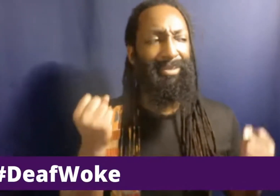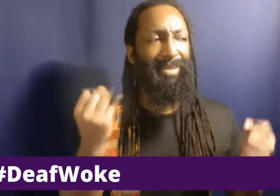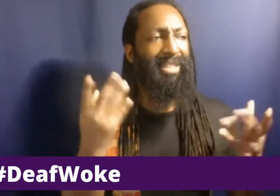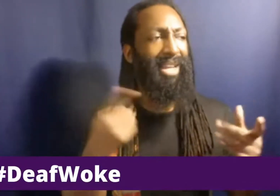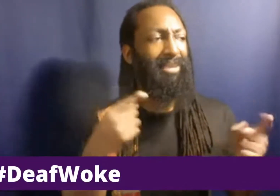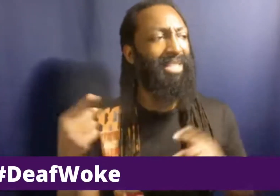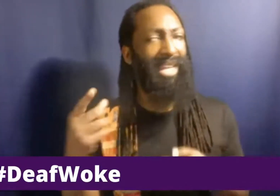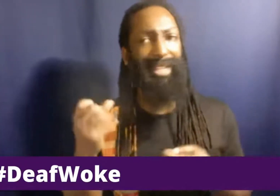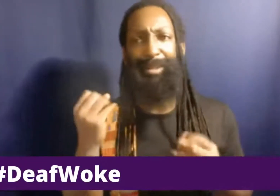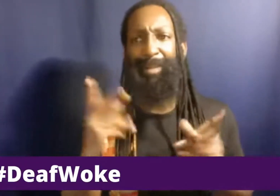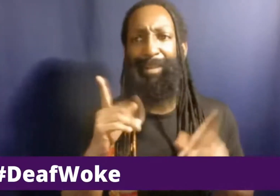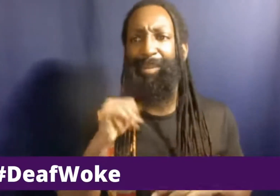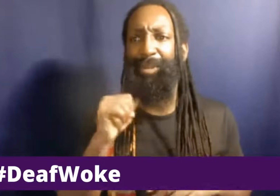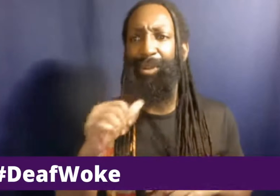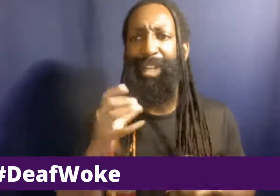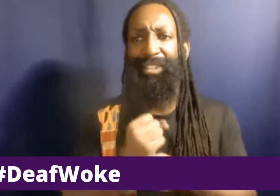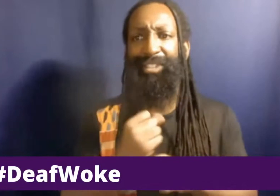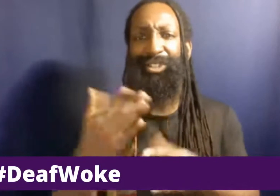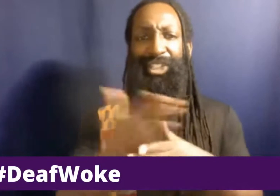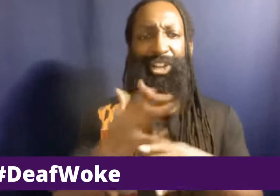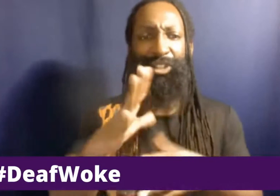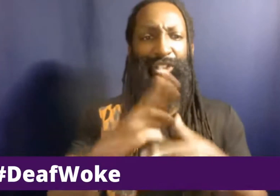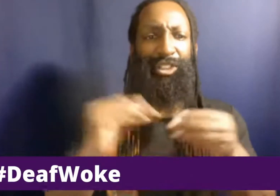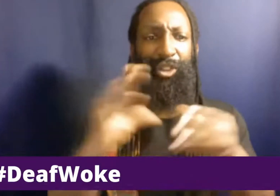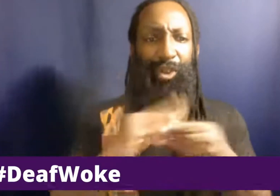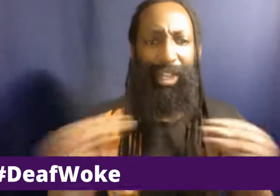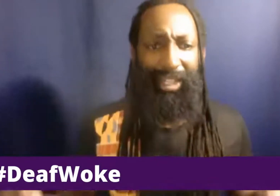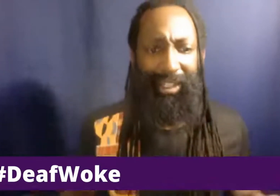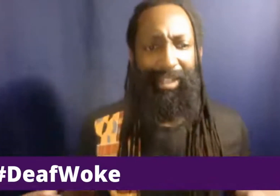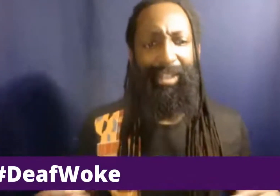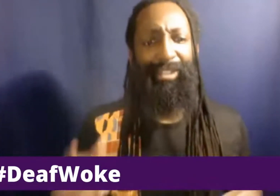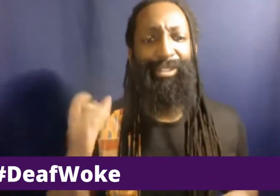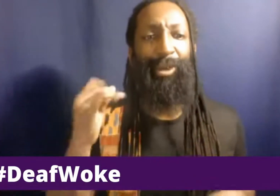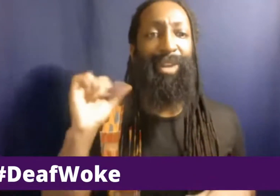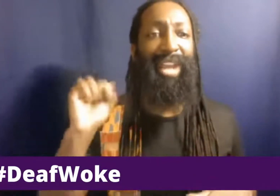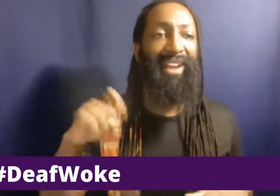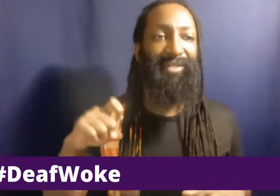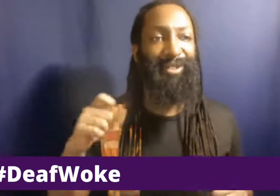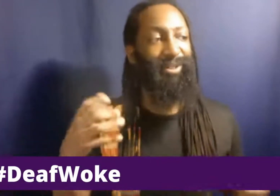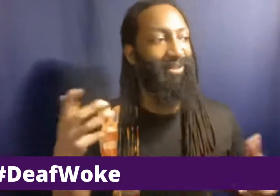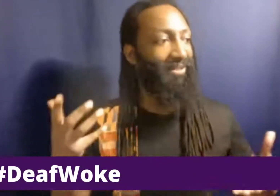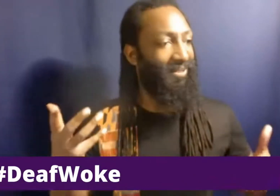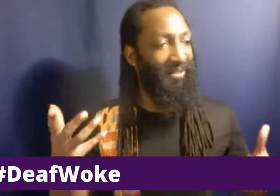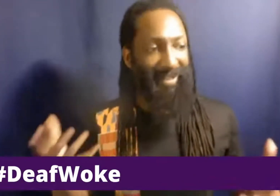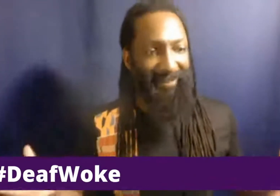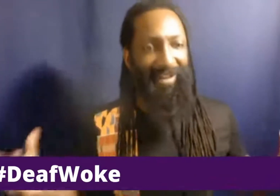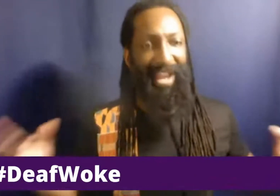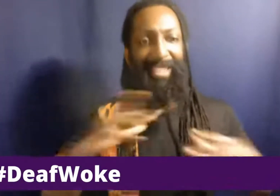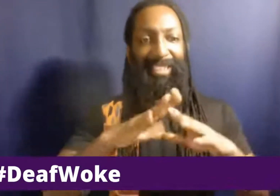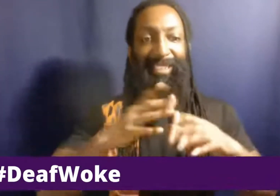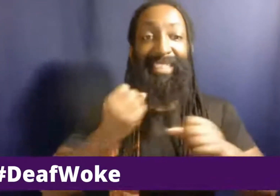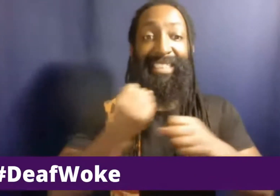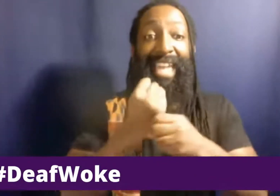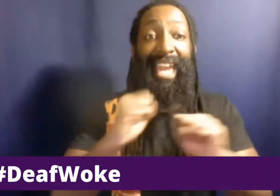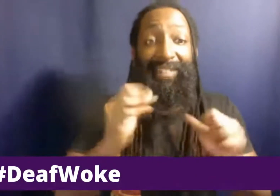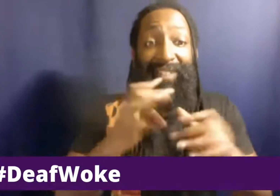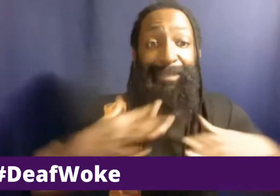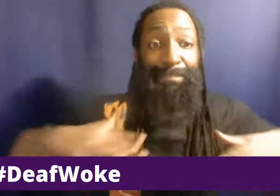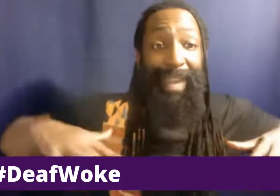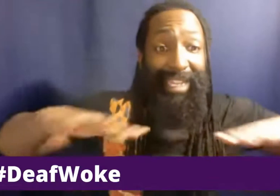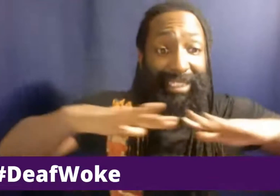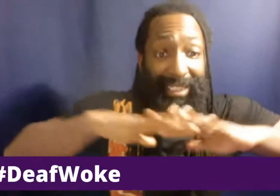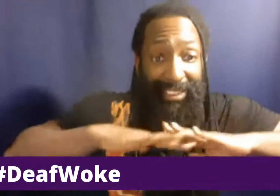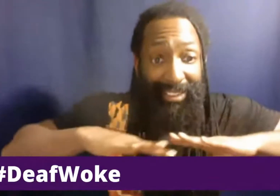know, and many times today, many people don't get to share their story. So we have to find a